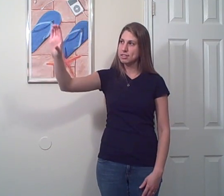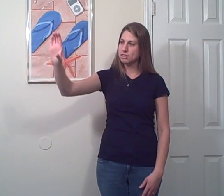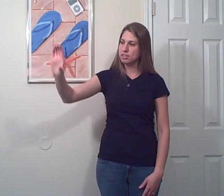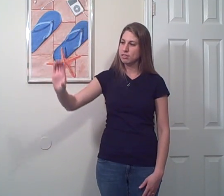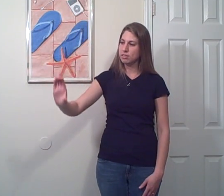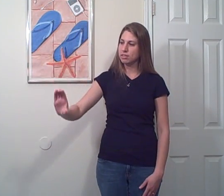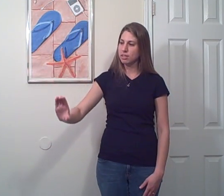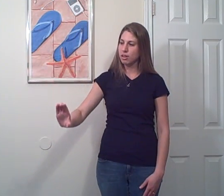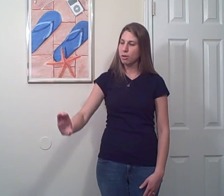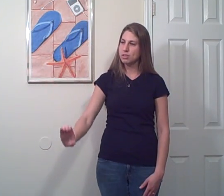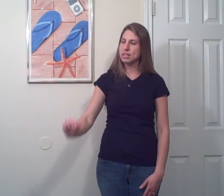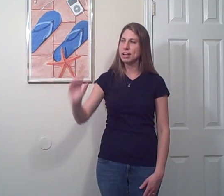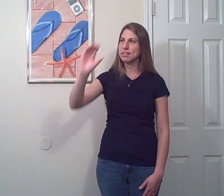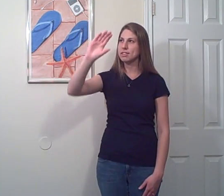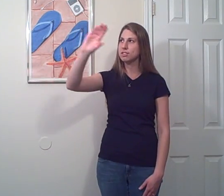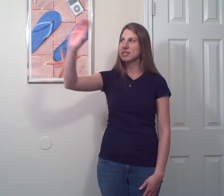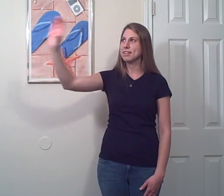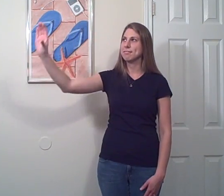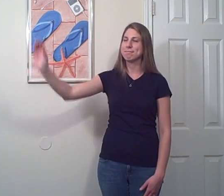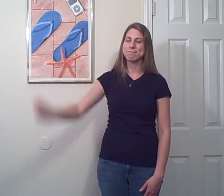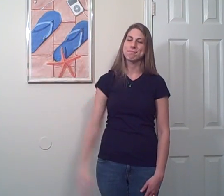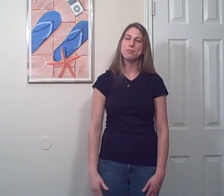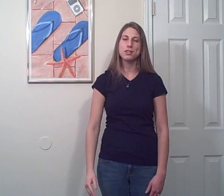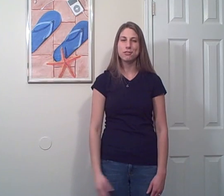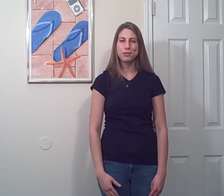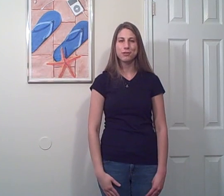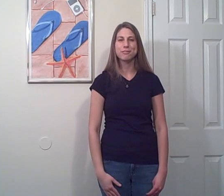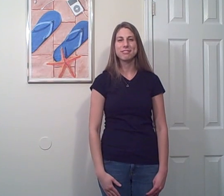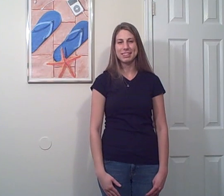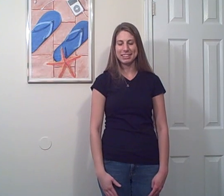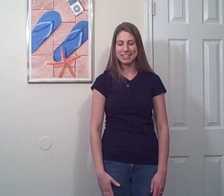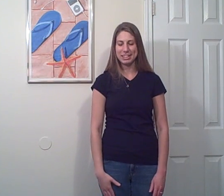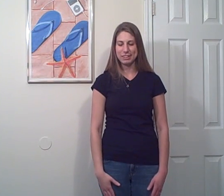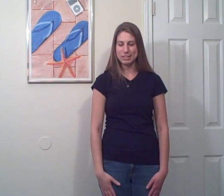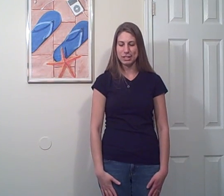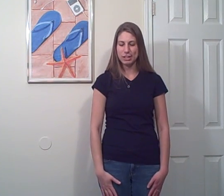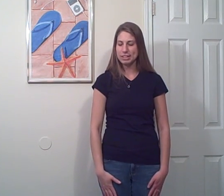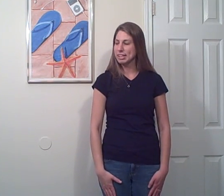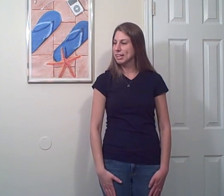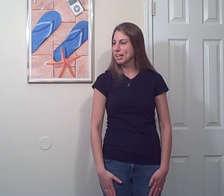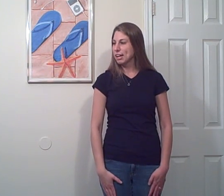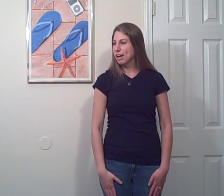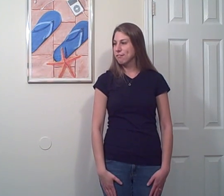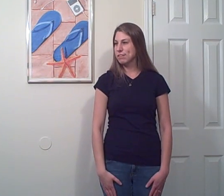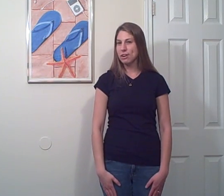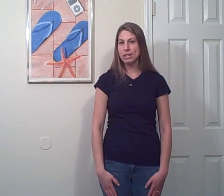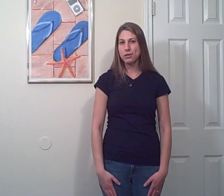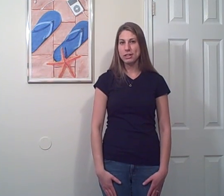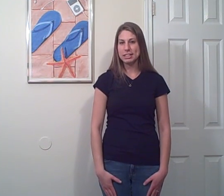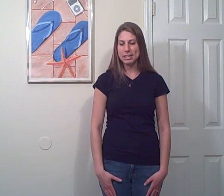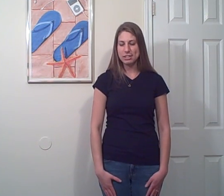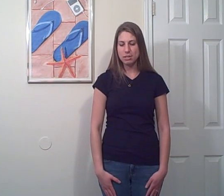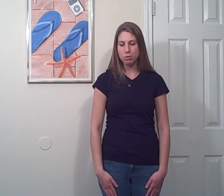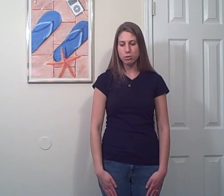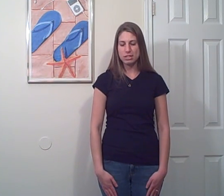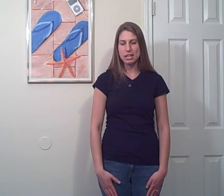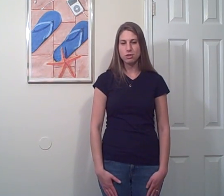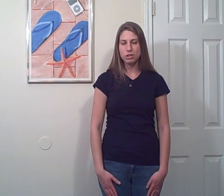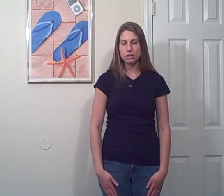she holds it out. It's just a beautiful thing at the end of the song. very quickly, here's some cool signs you can